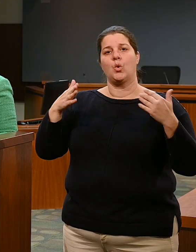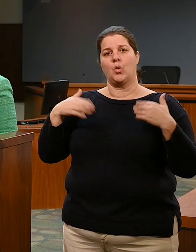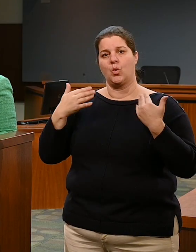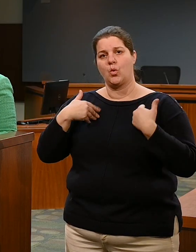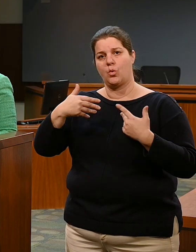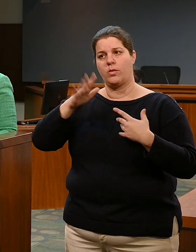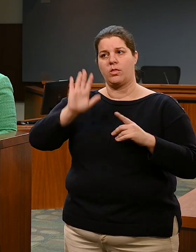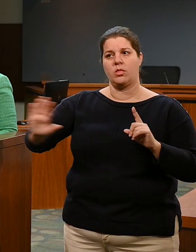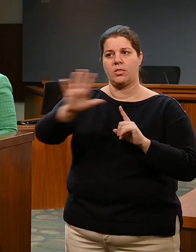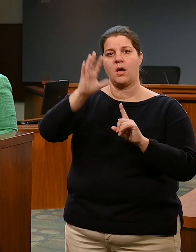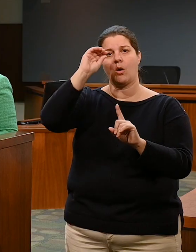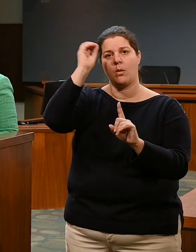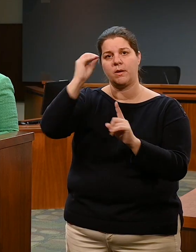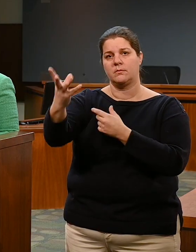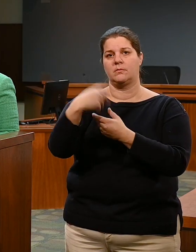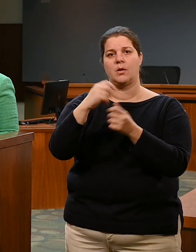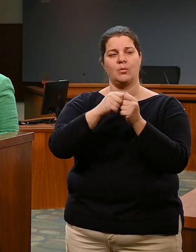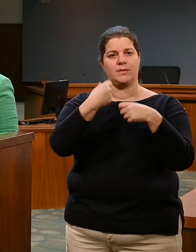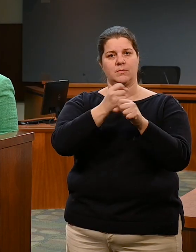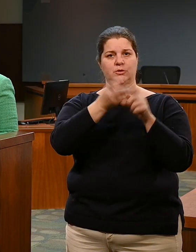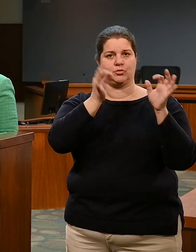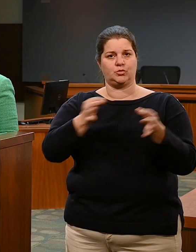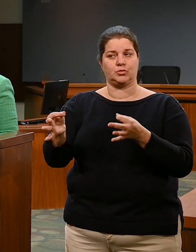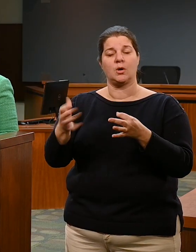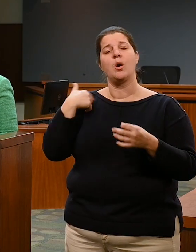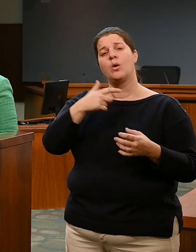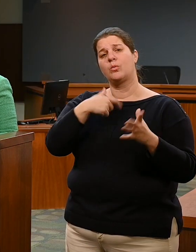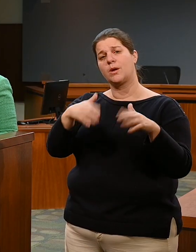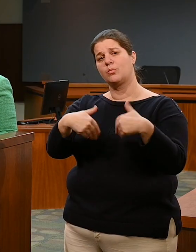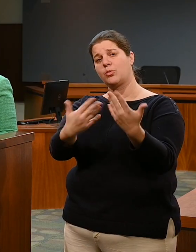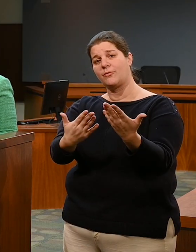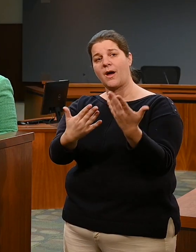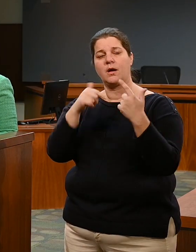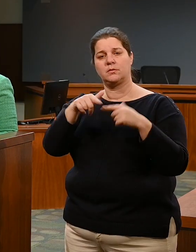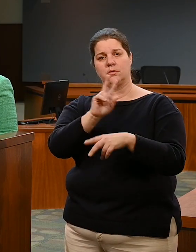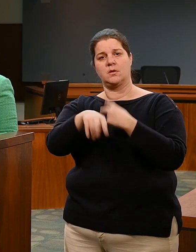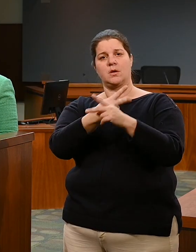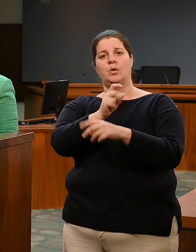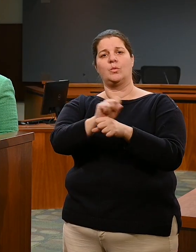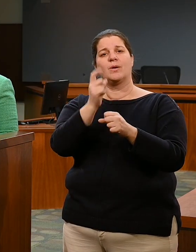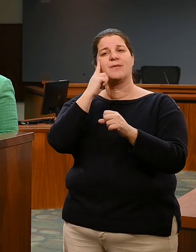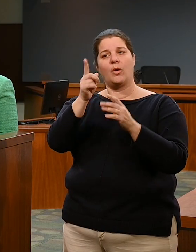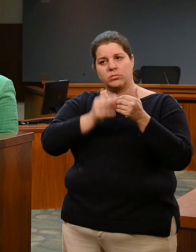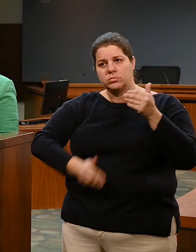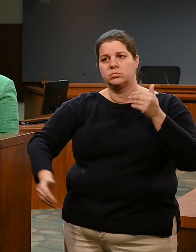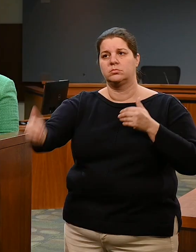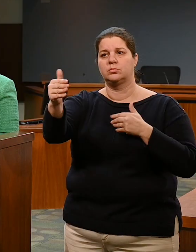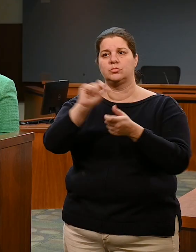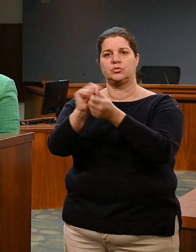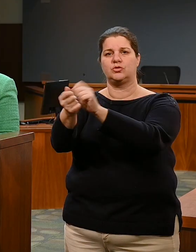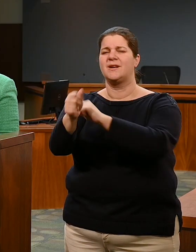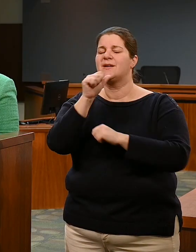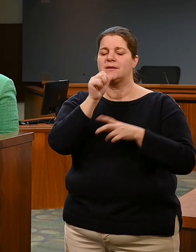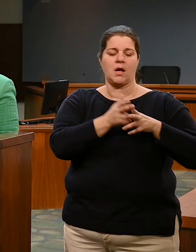decision-making. We offer this work as a commitment to long-term system change, not for short-term